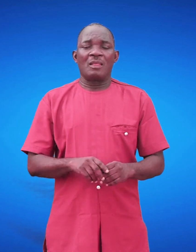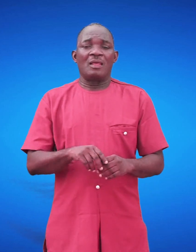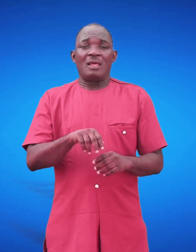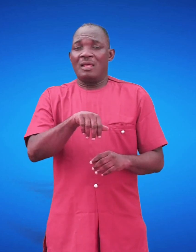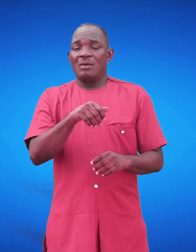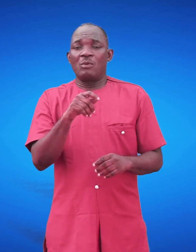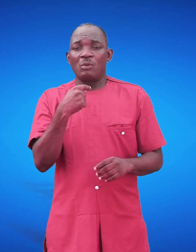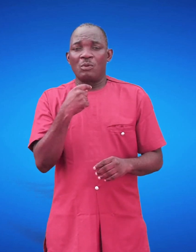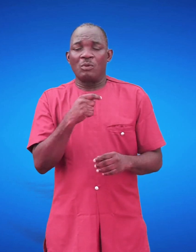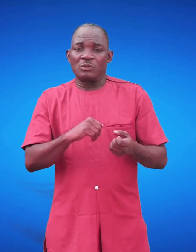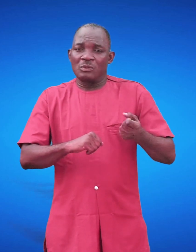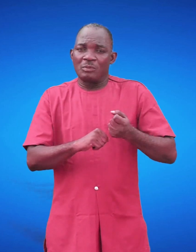Co-responsibilities,